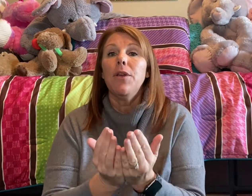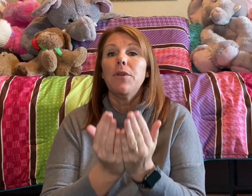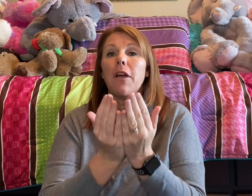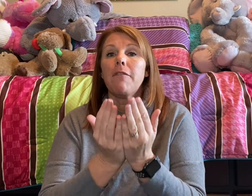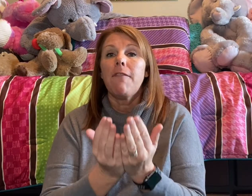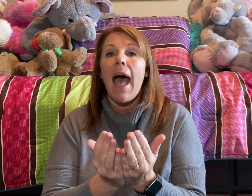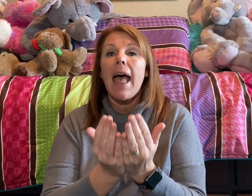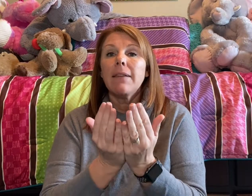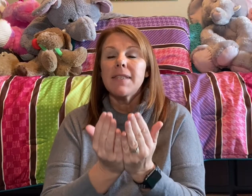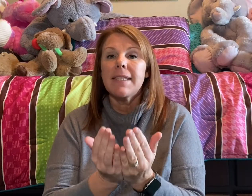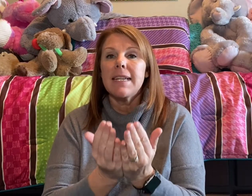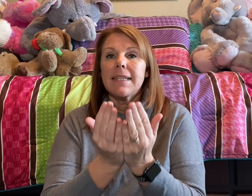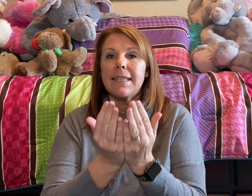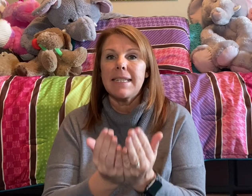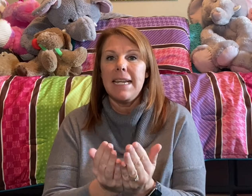Luke 5:16.